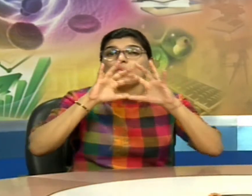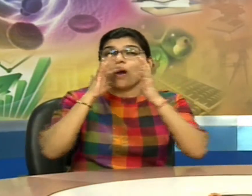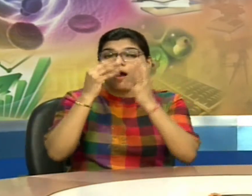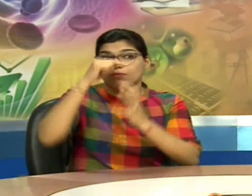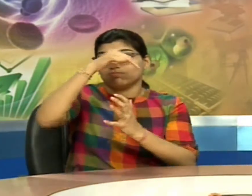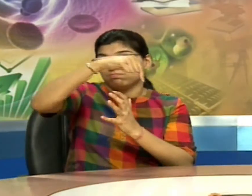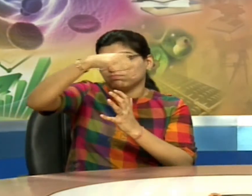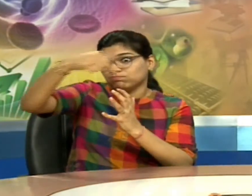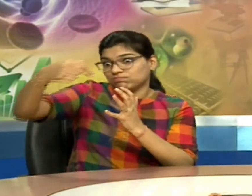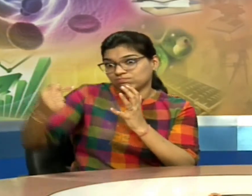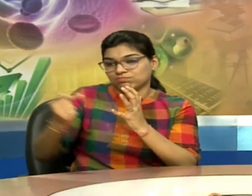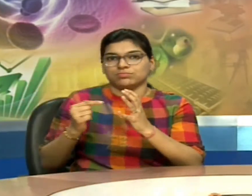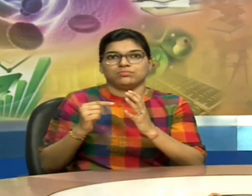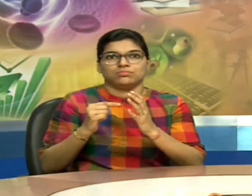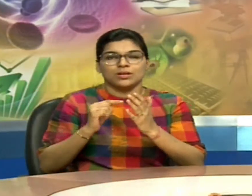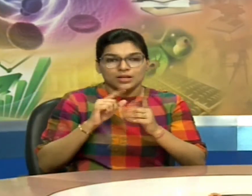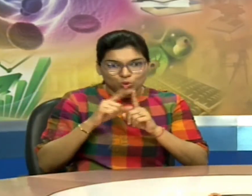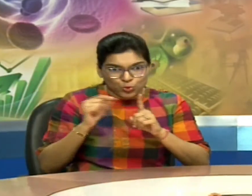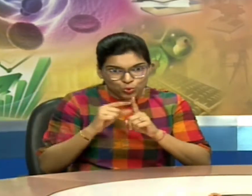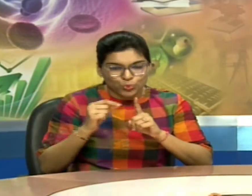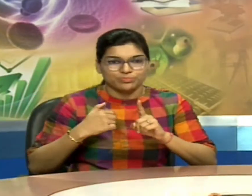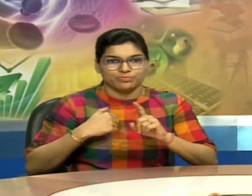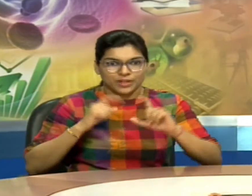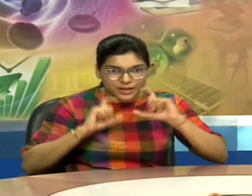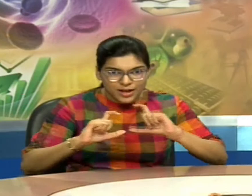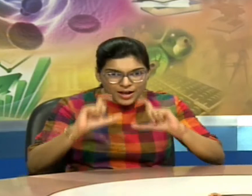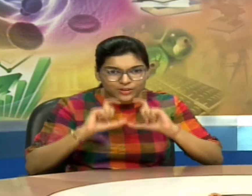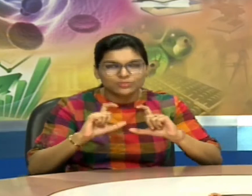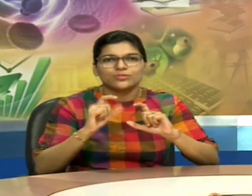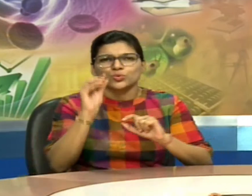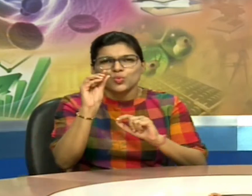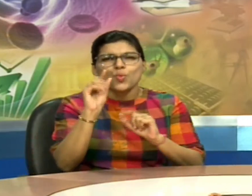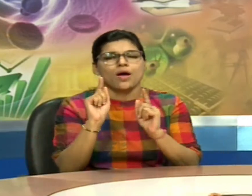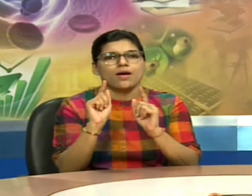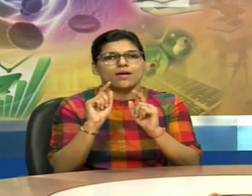So we must do our bit to protect it and keep it clean.